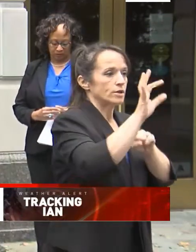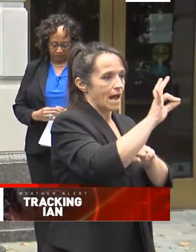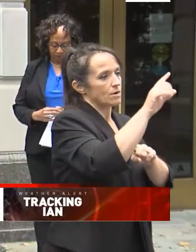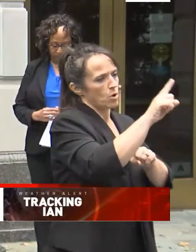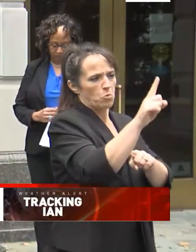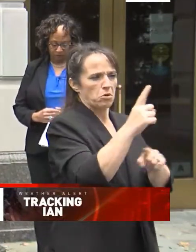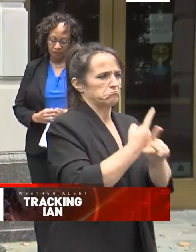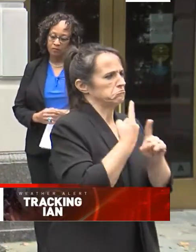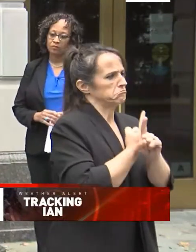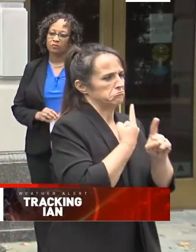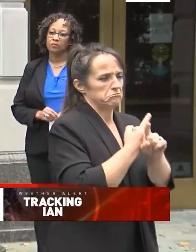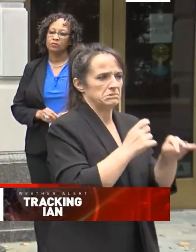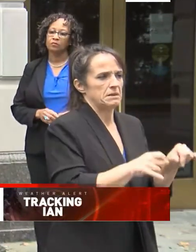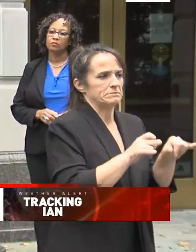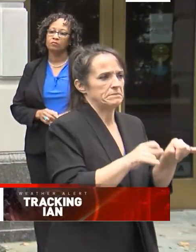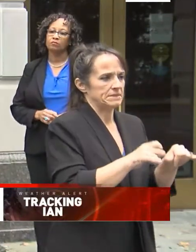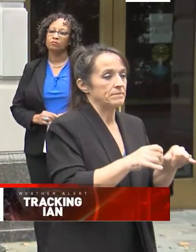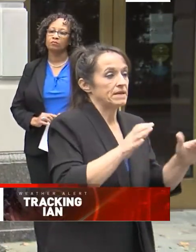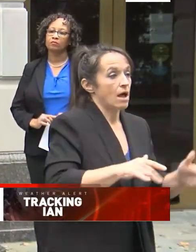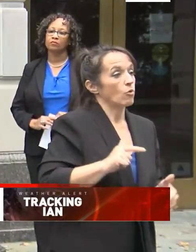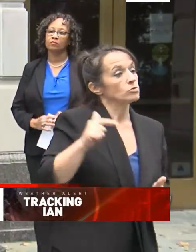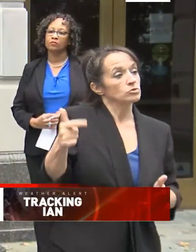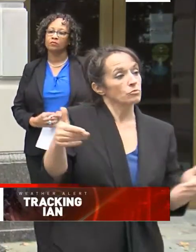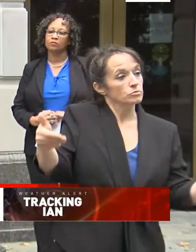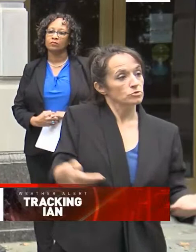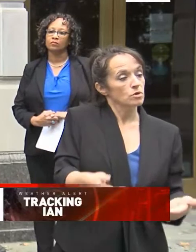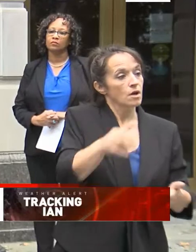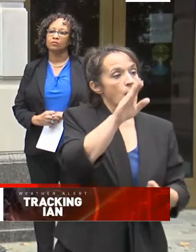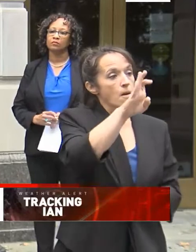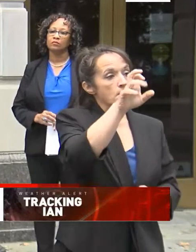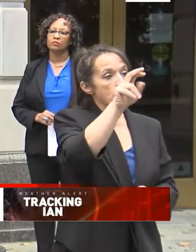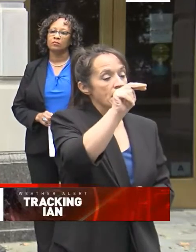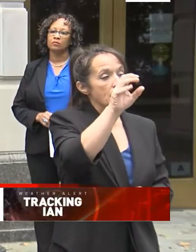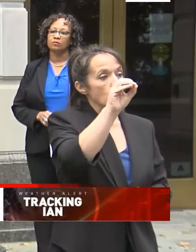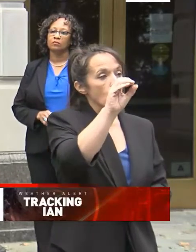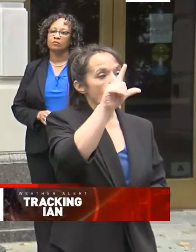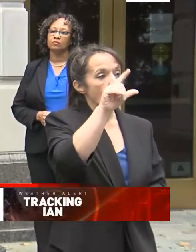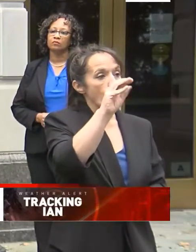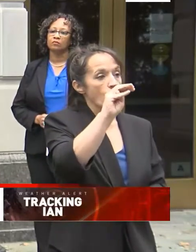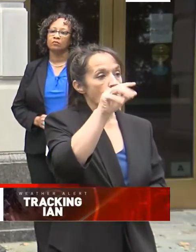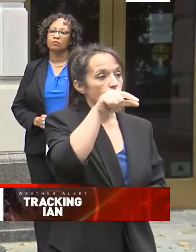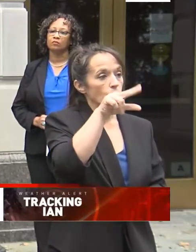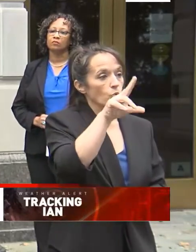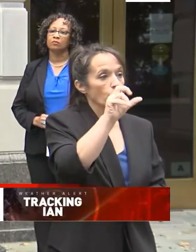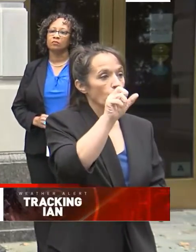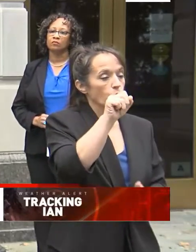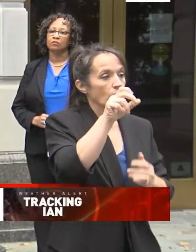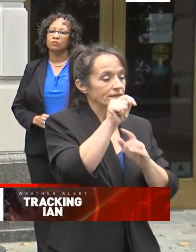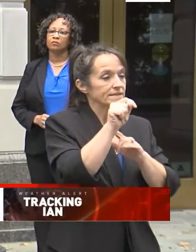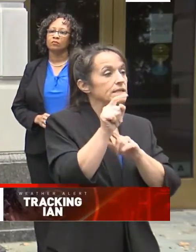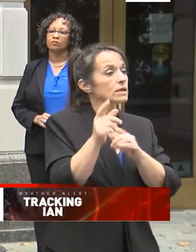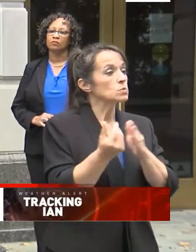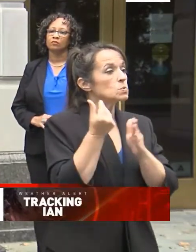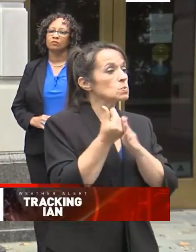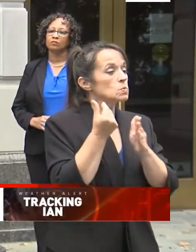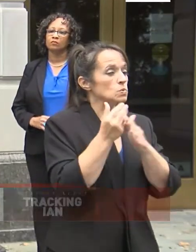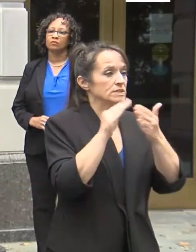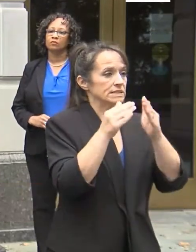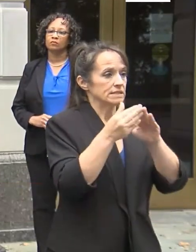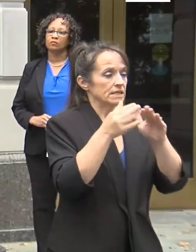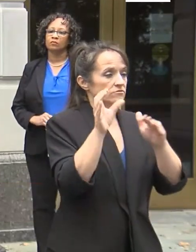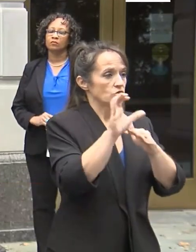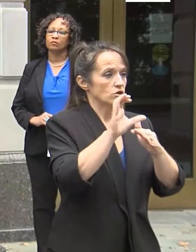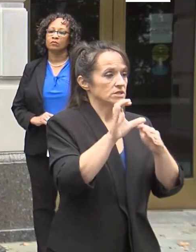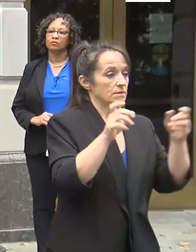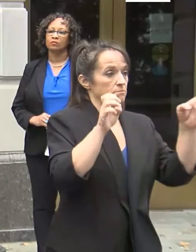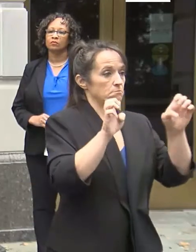like to introduce Ben Almquist. He's our new City of Charleston Emergency Management